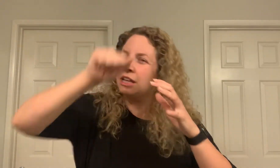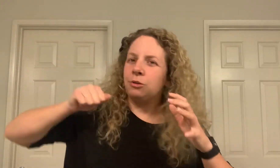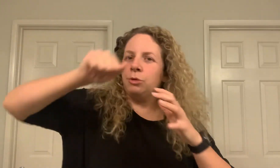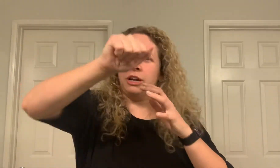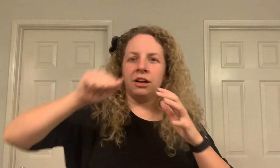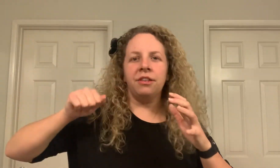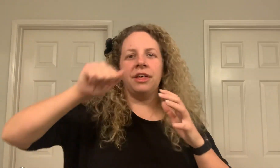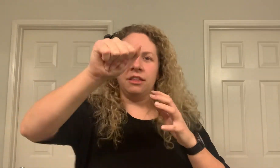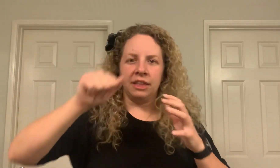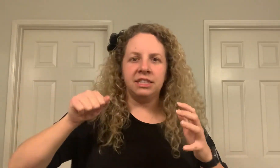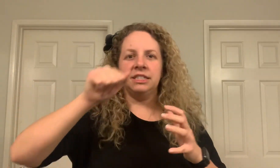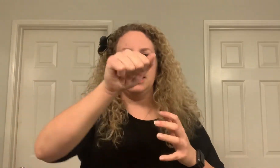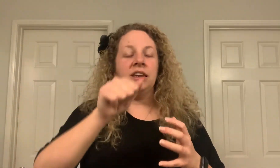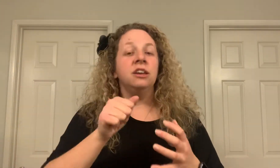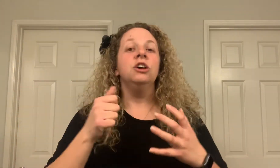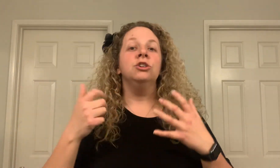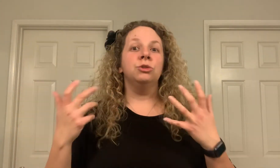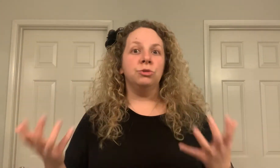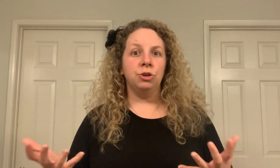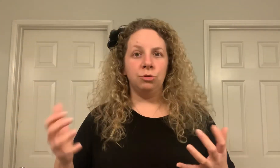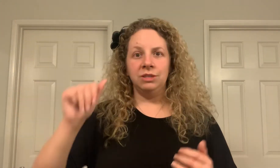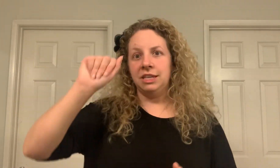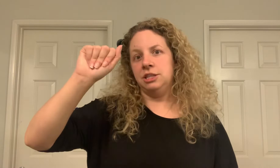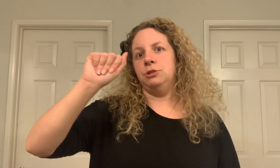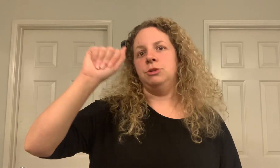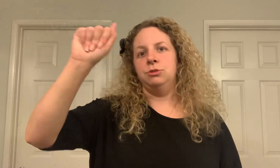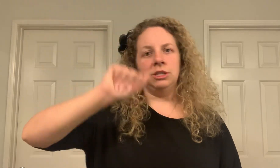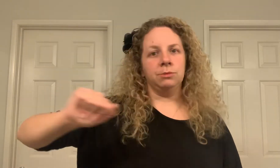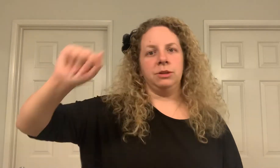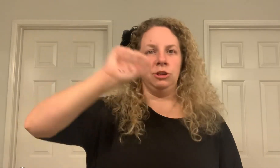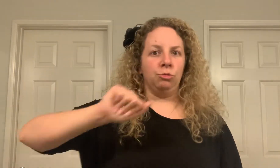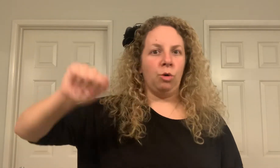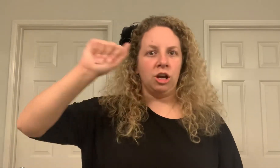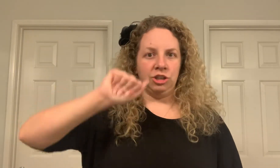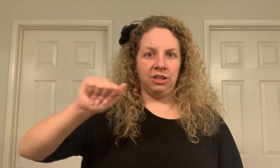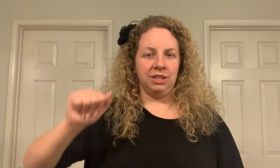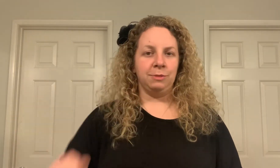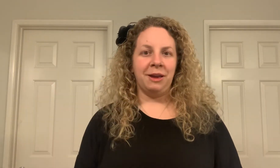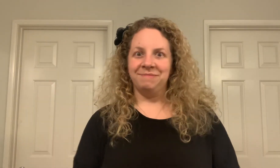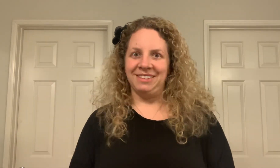like working on that like stain. So those things, you would do this when you're washing this way.